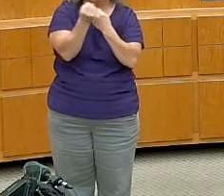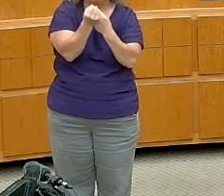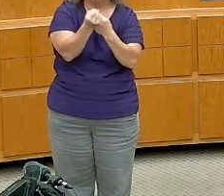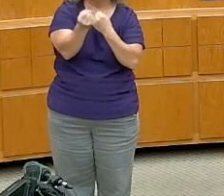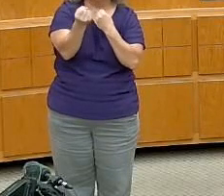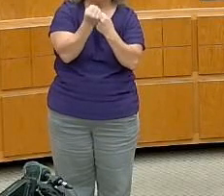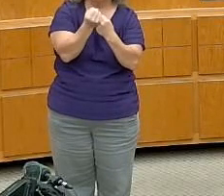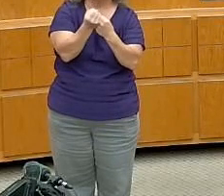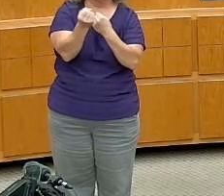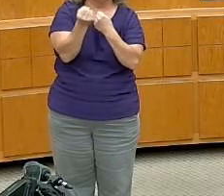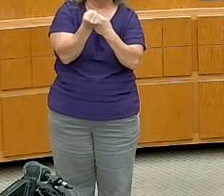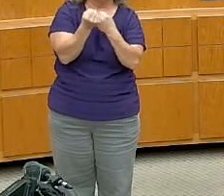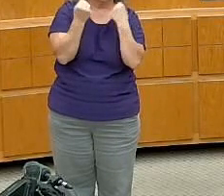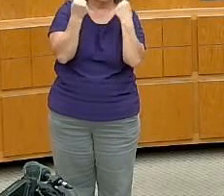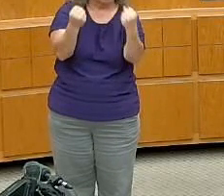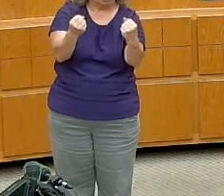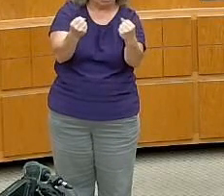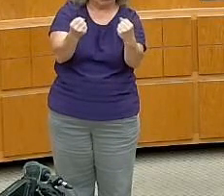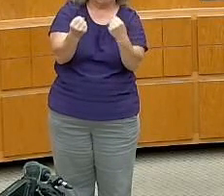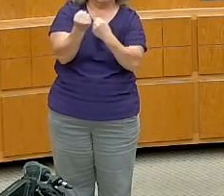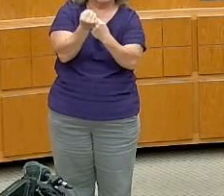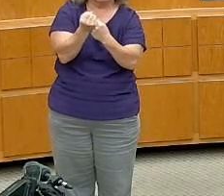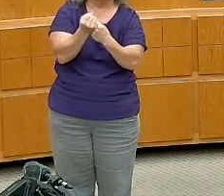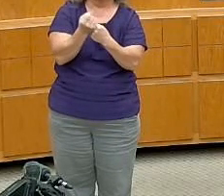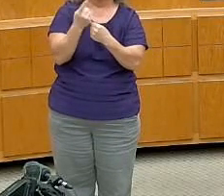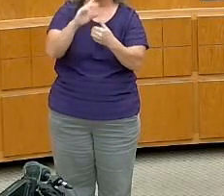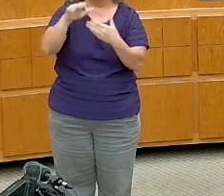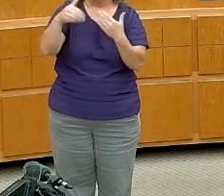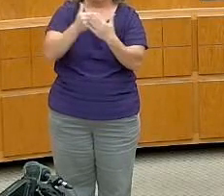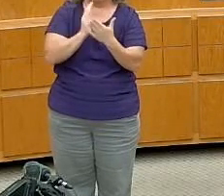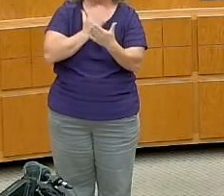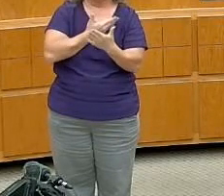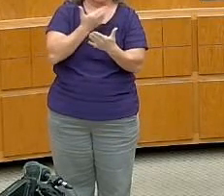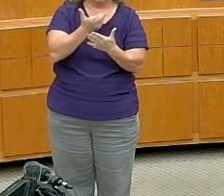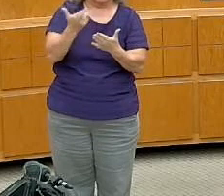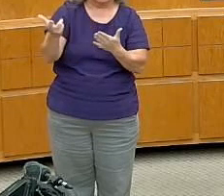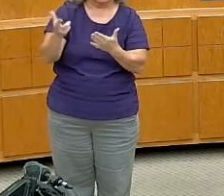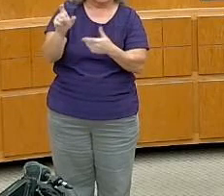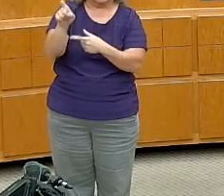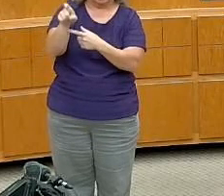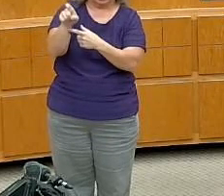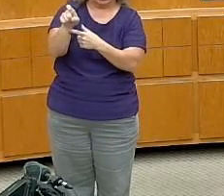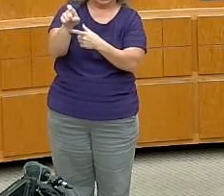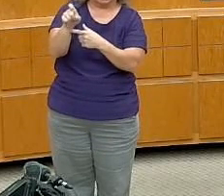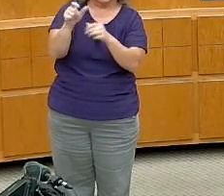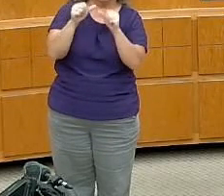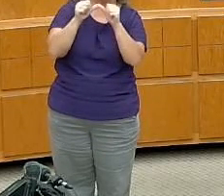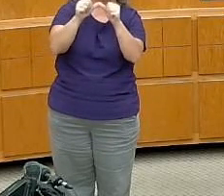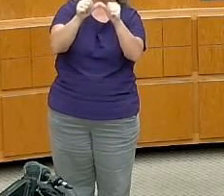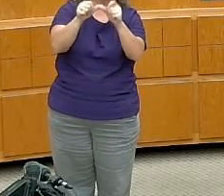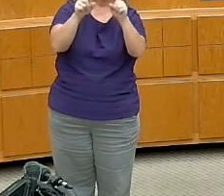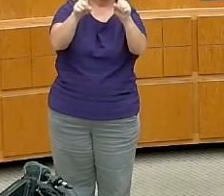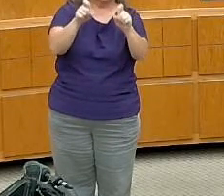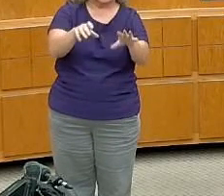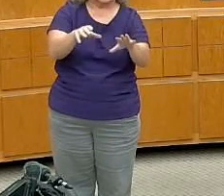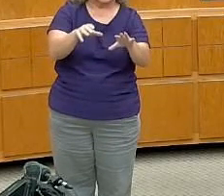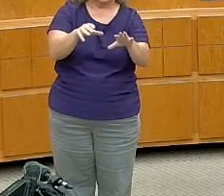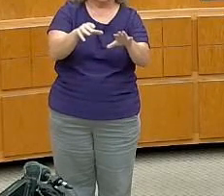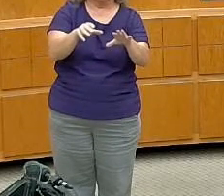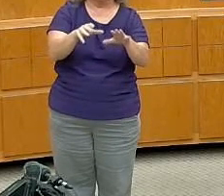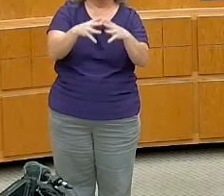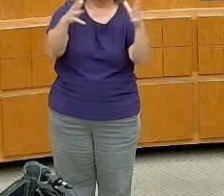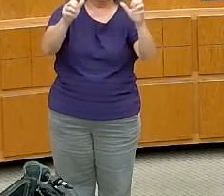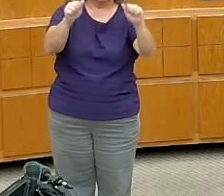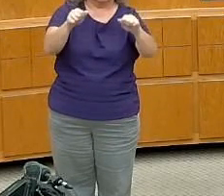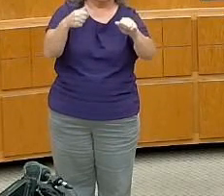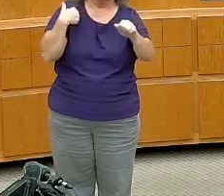the strongest ways for all the resources that we need to continue testing at the highest level. We do